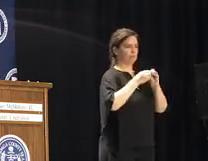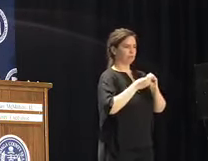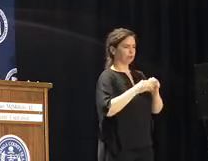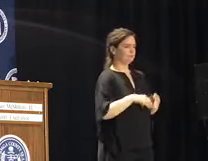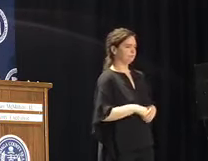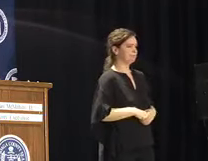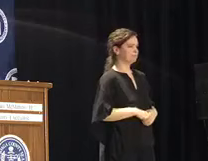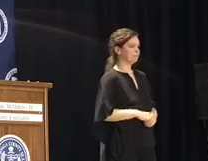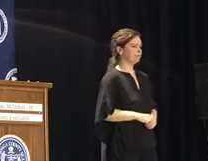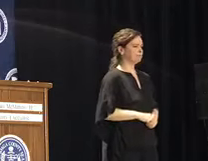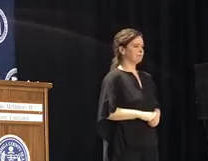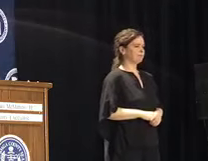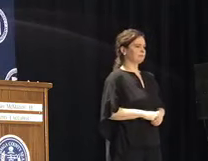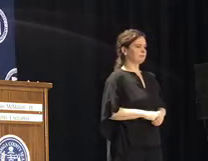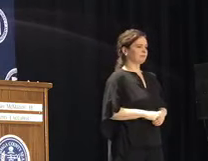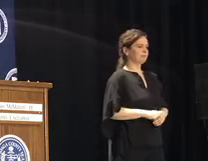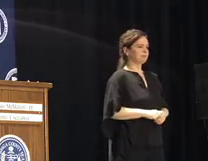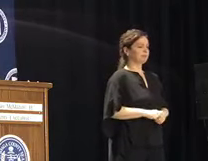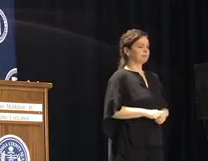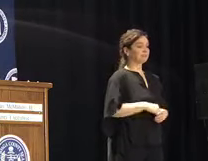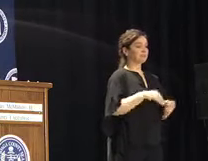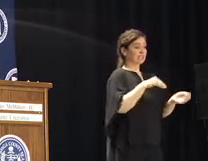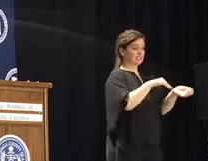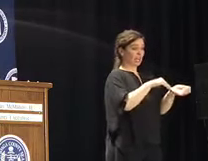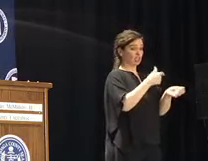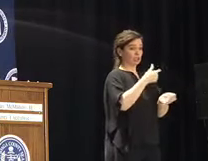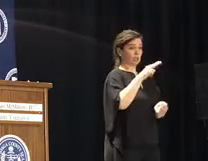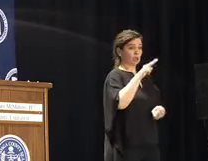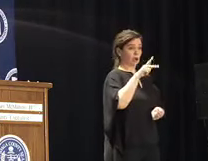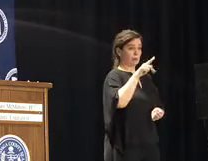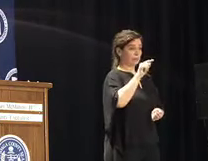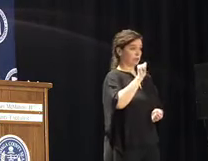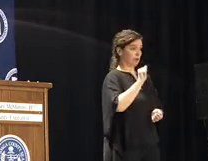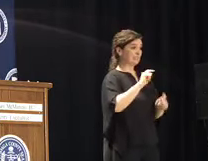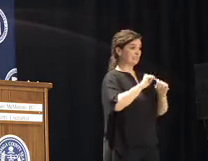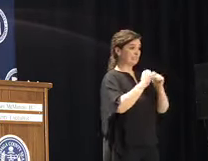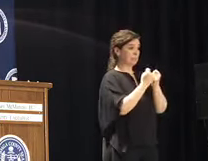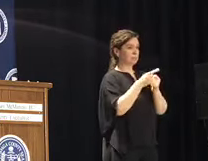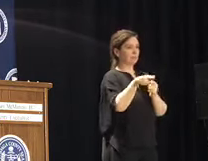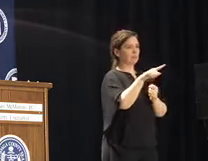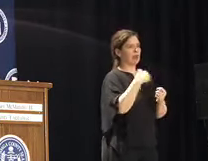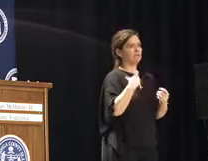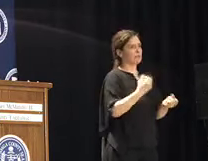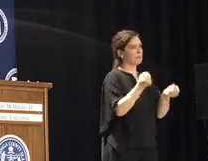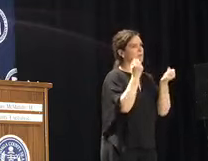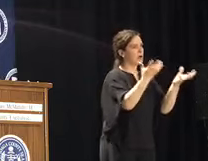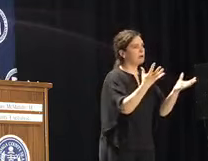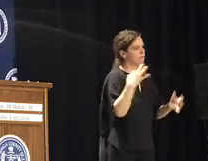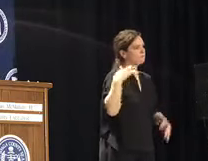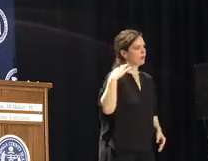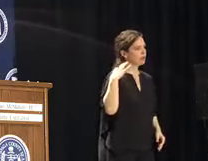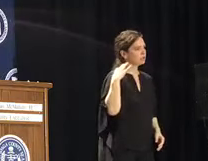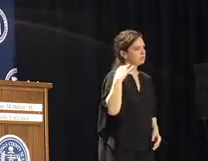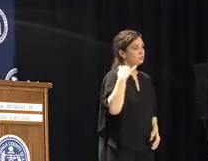a robust list of volunteers that she and her team stay in communication with. But certainly if you have a skill